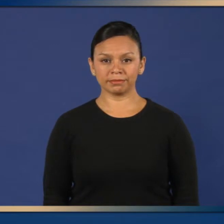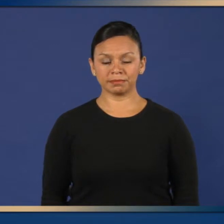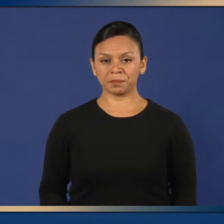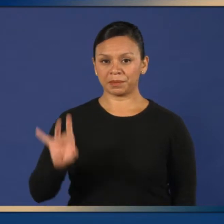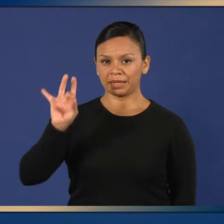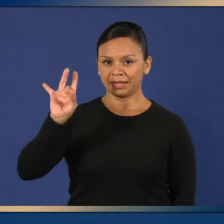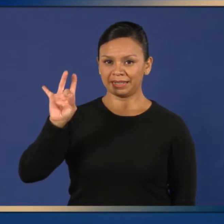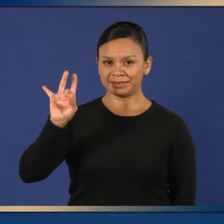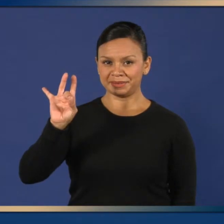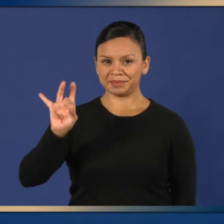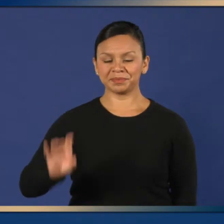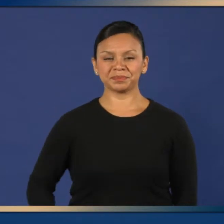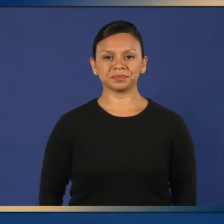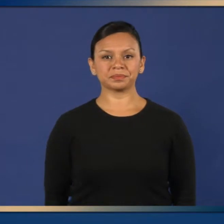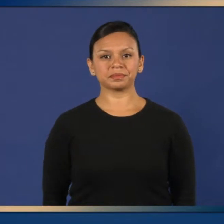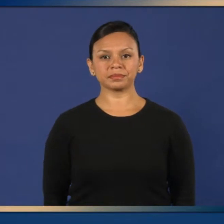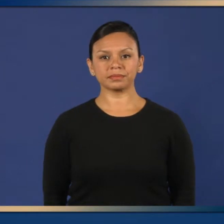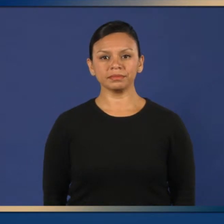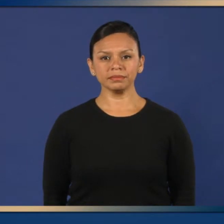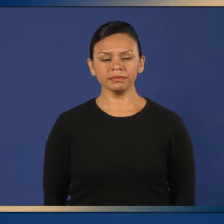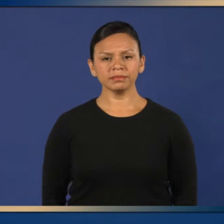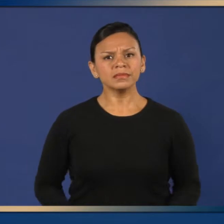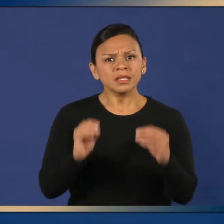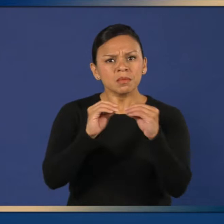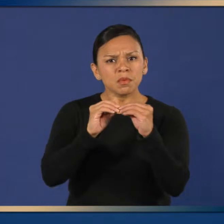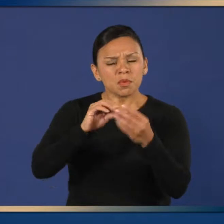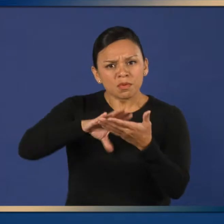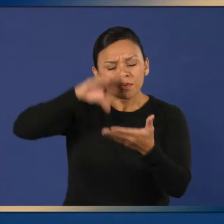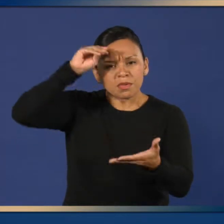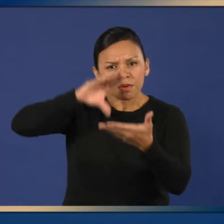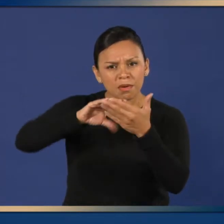Eight. How can I learn more?